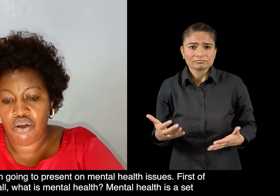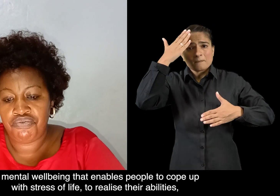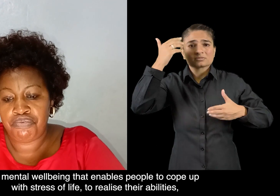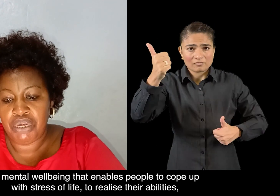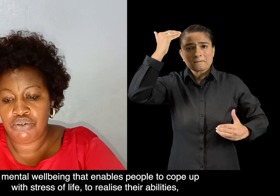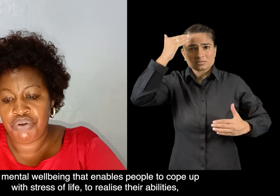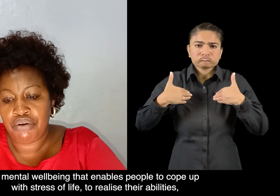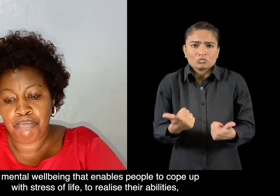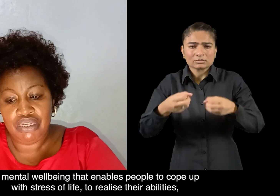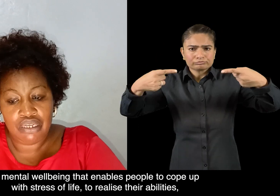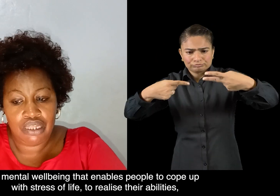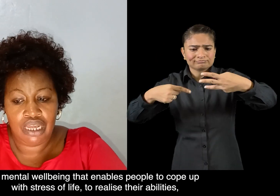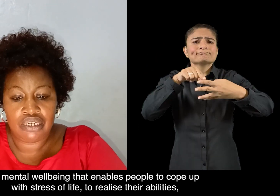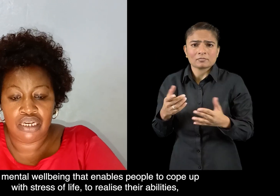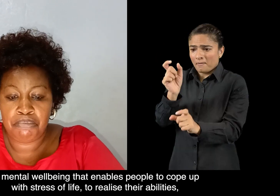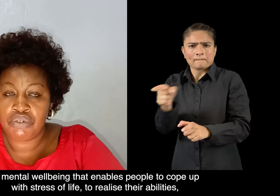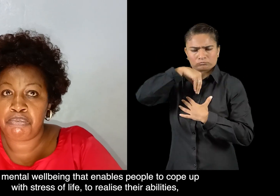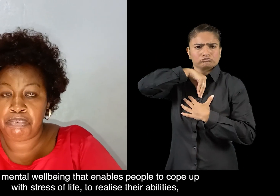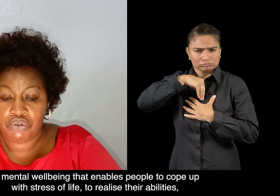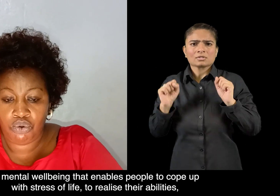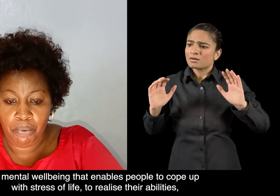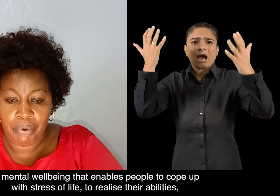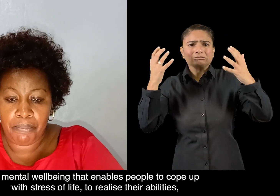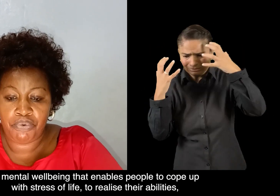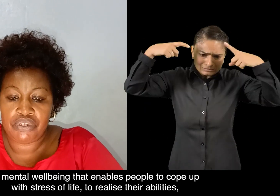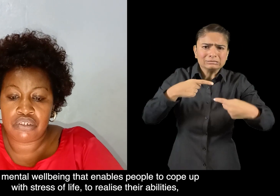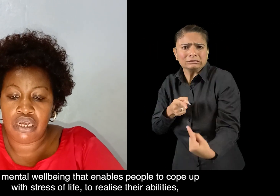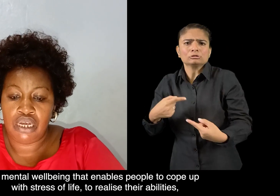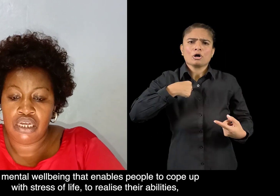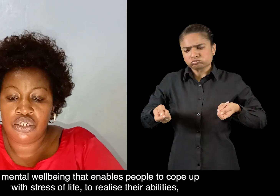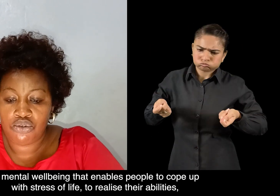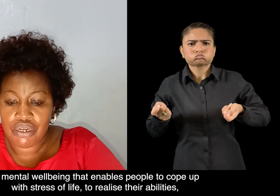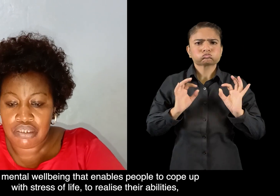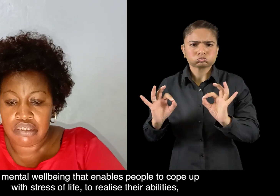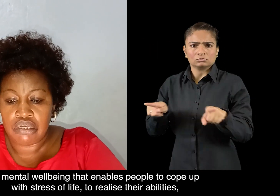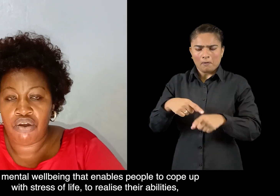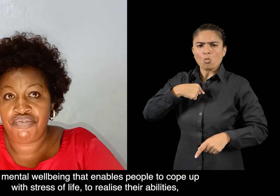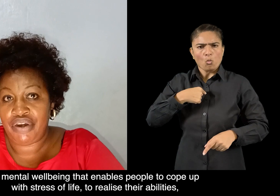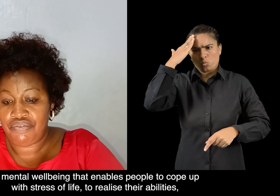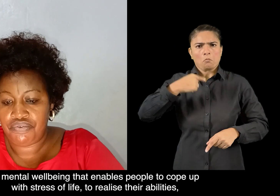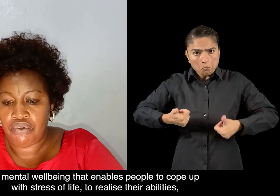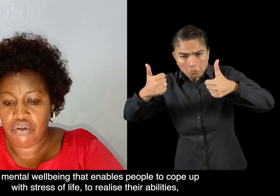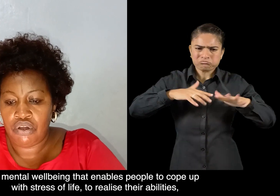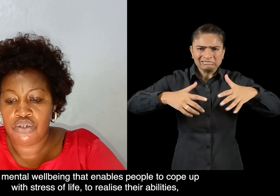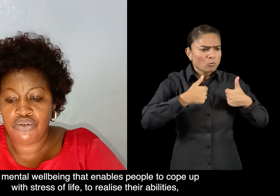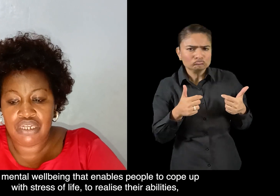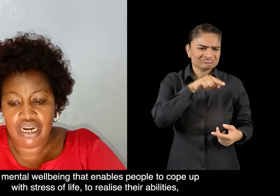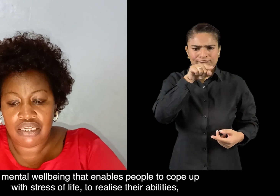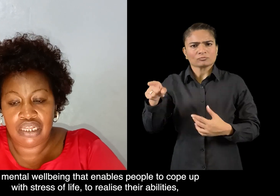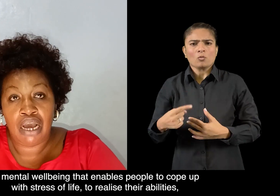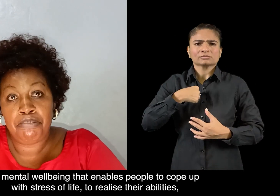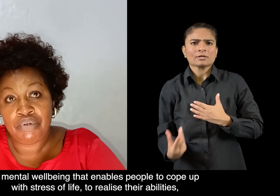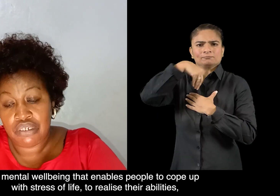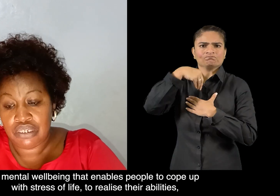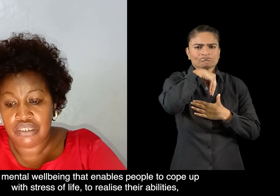state of mental well-being that enables people to cope up with stress of life, to